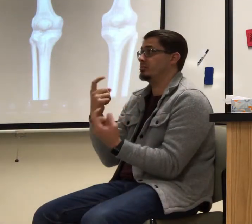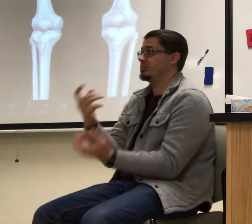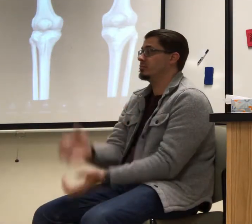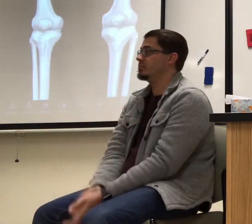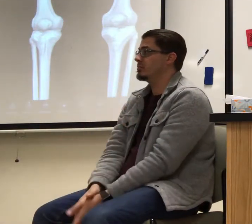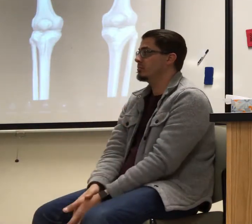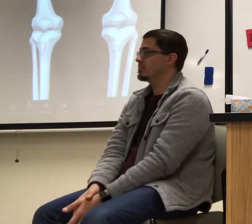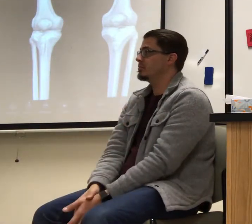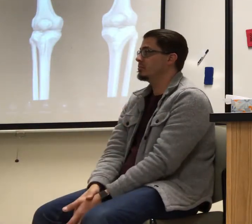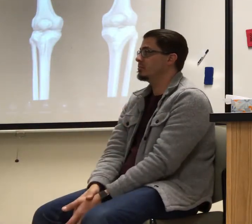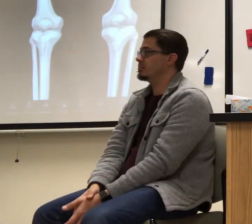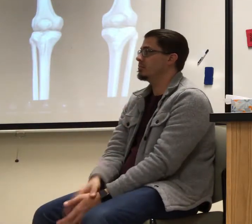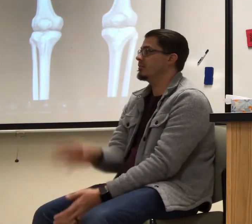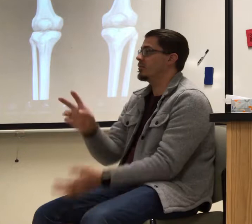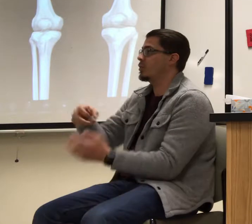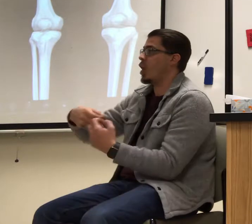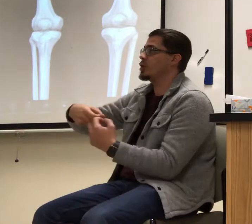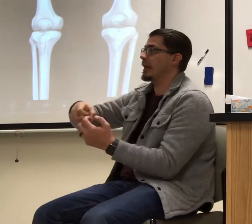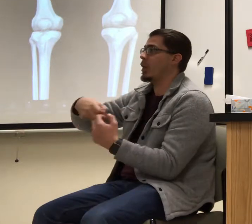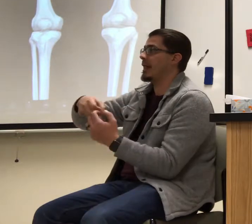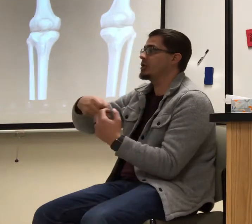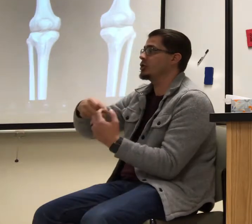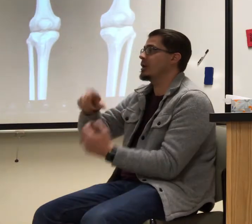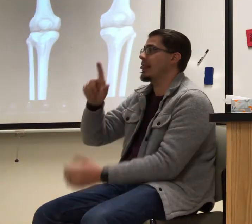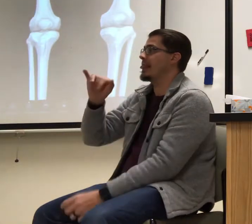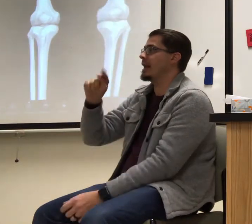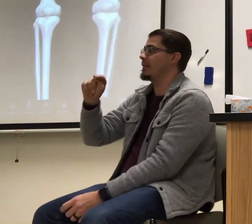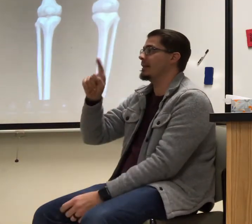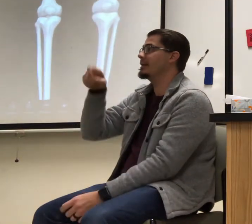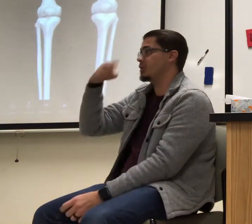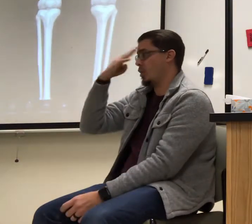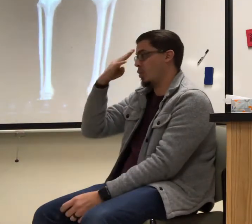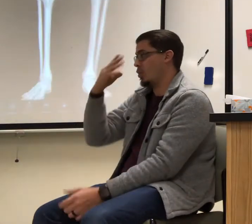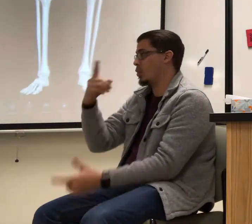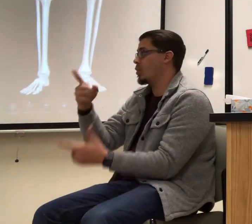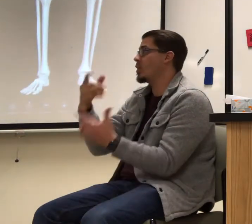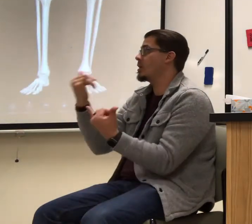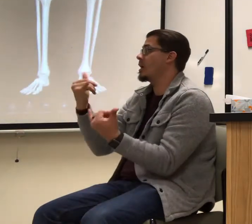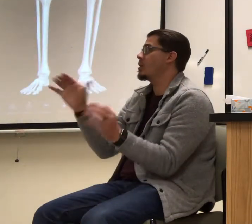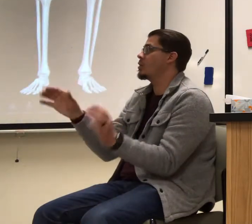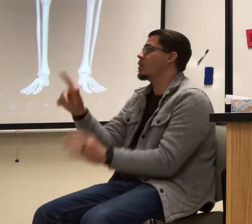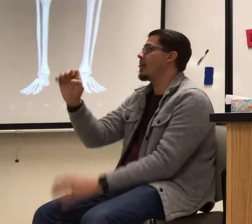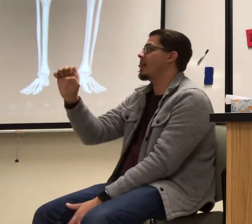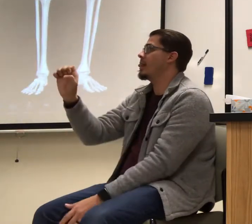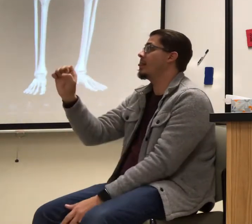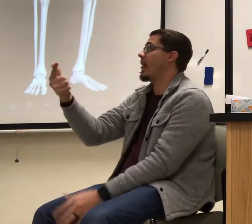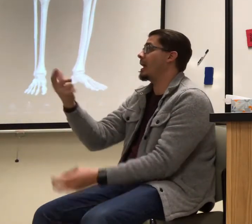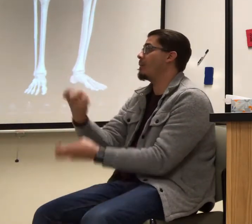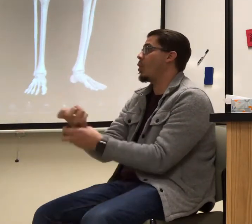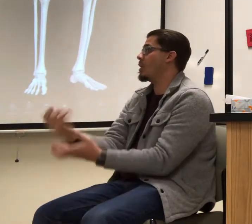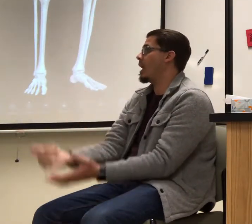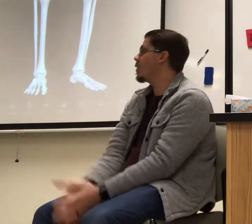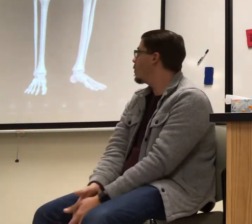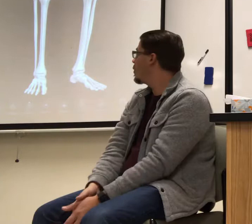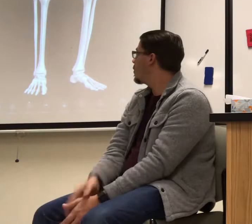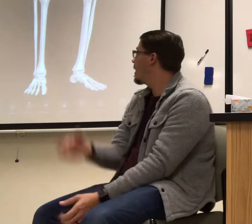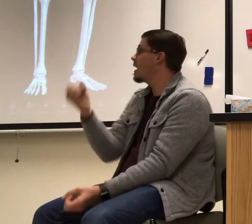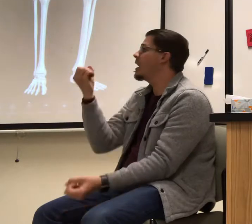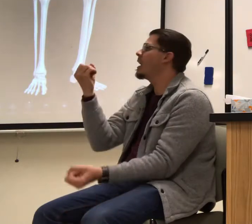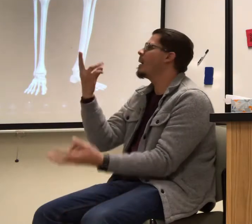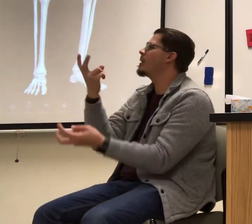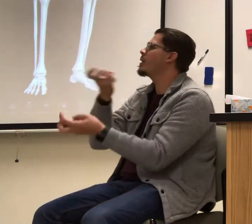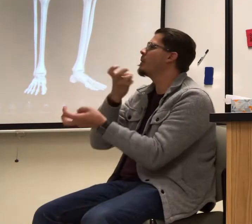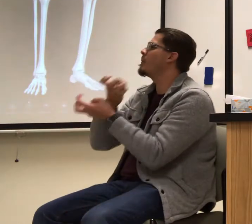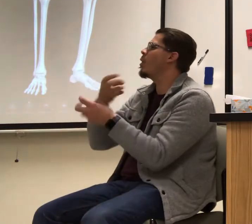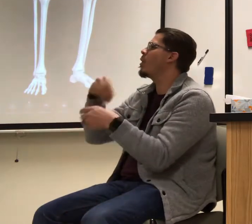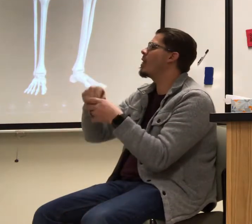The articulations and the ligaments you have to know. So then I want to do the leg bones. So how many bones in the leg do you